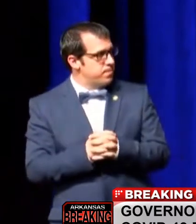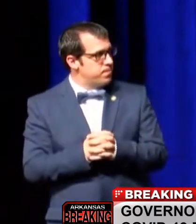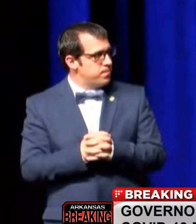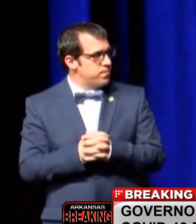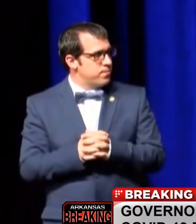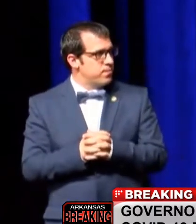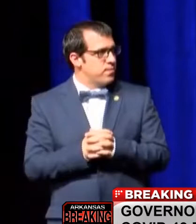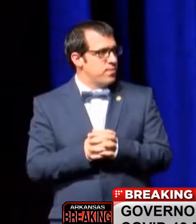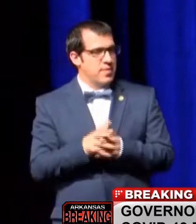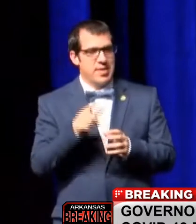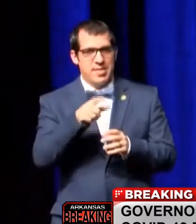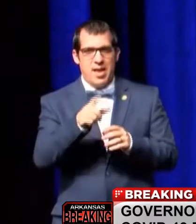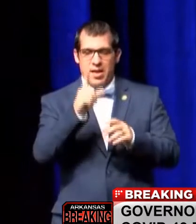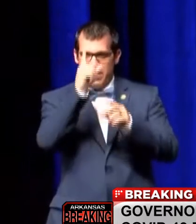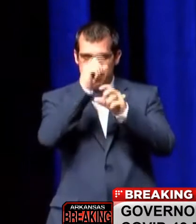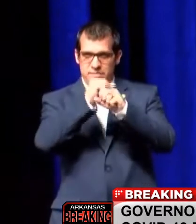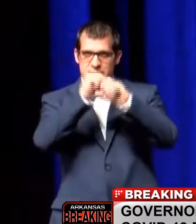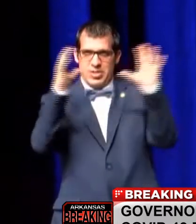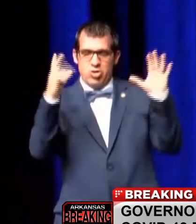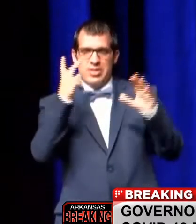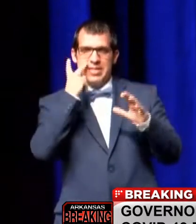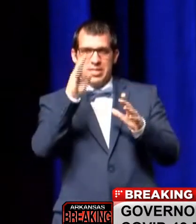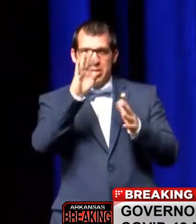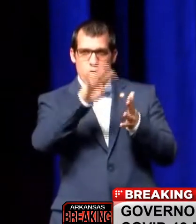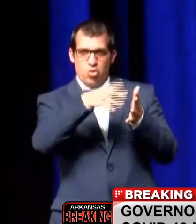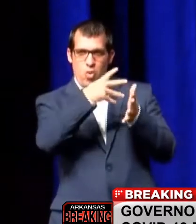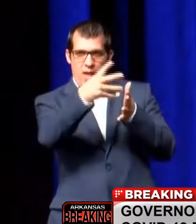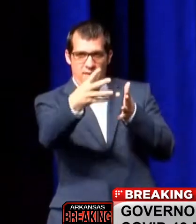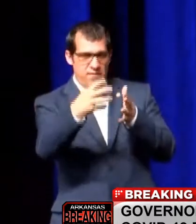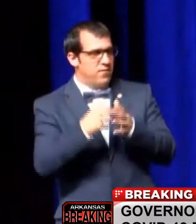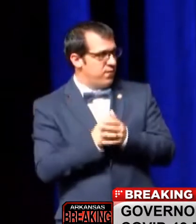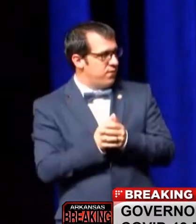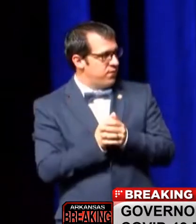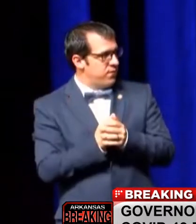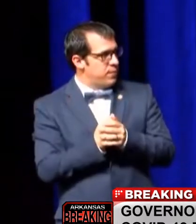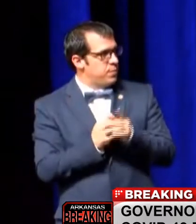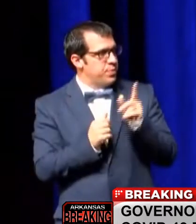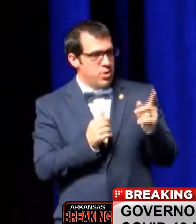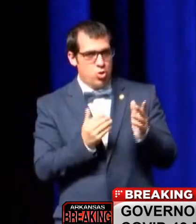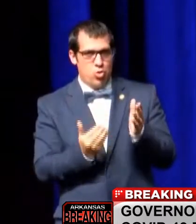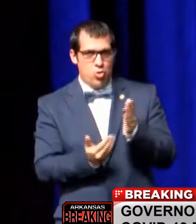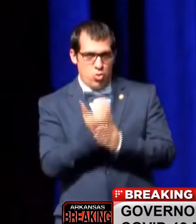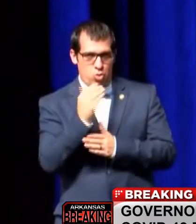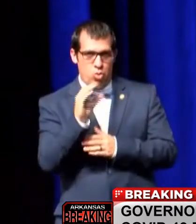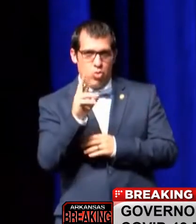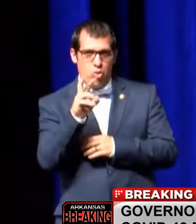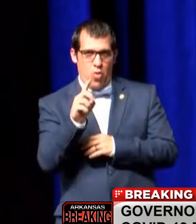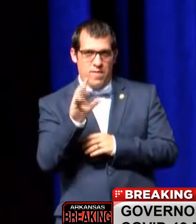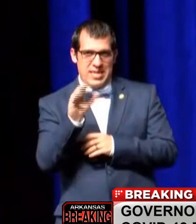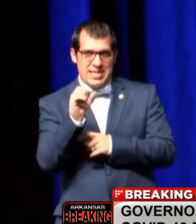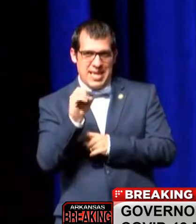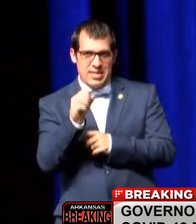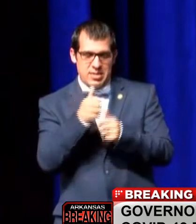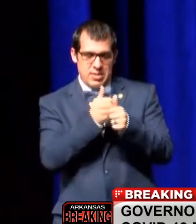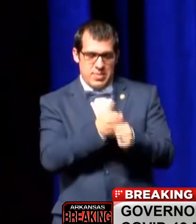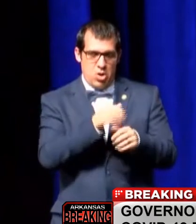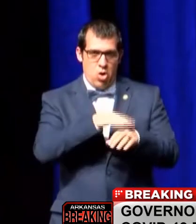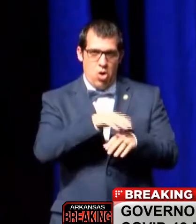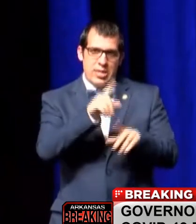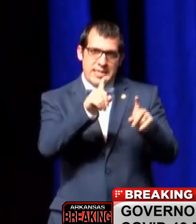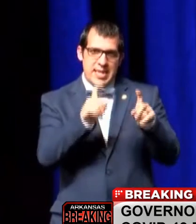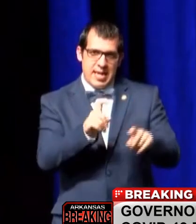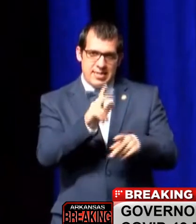like to just be able to see it in graphic form. This is the number of new COVID cases by test type, and